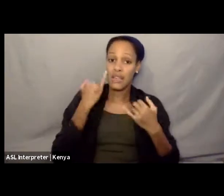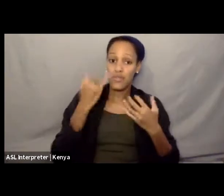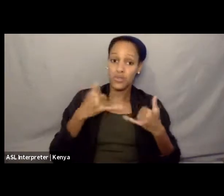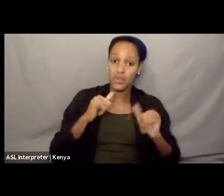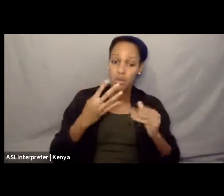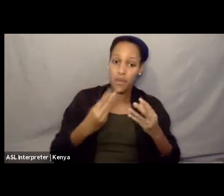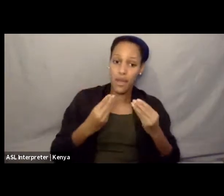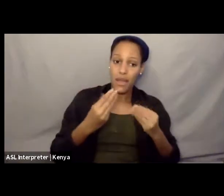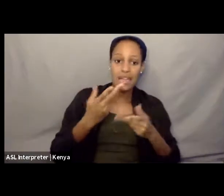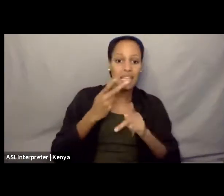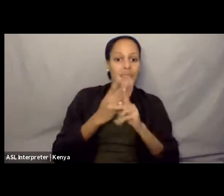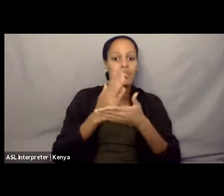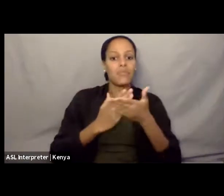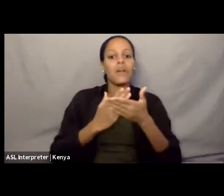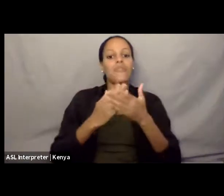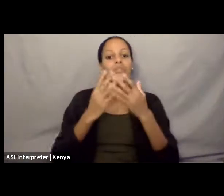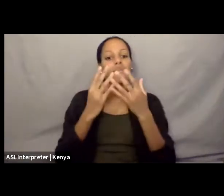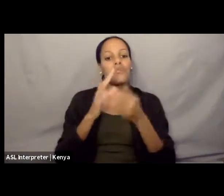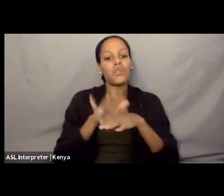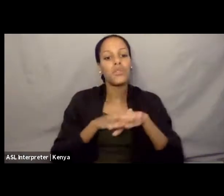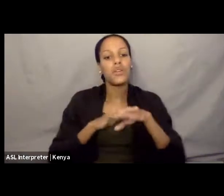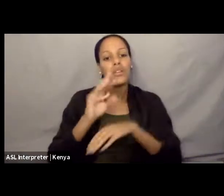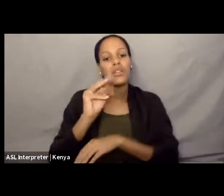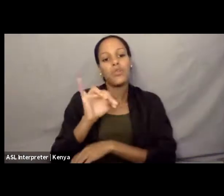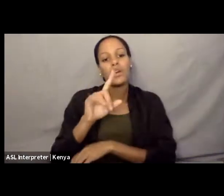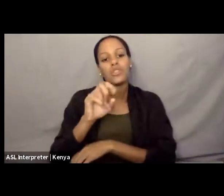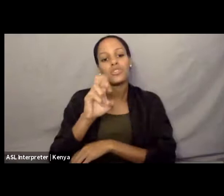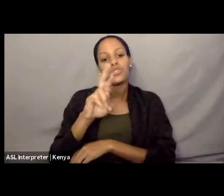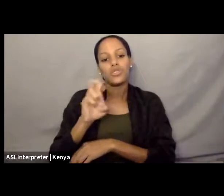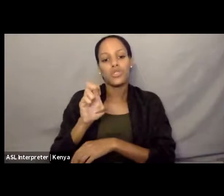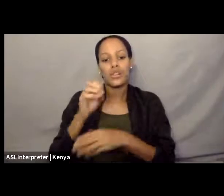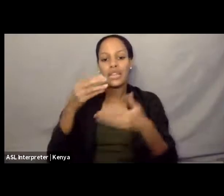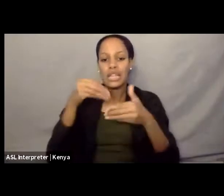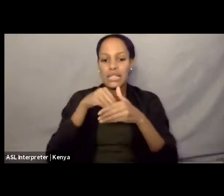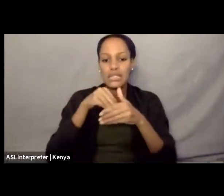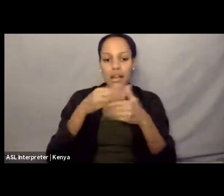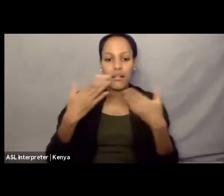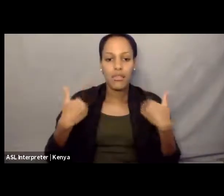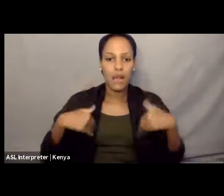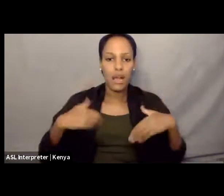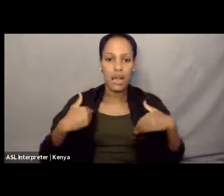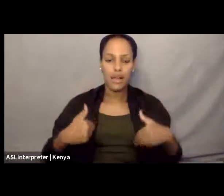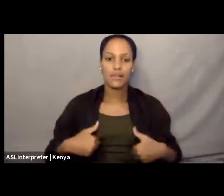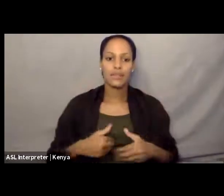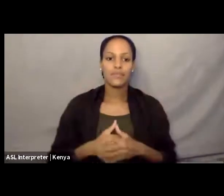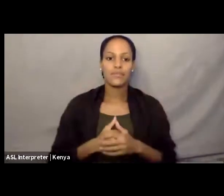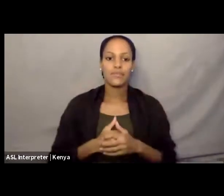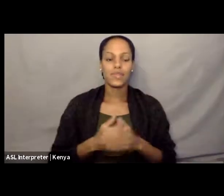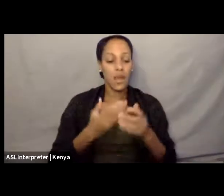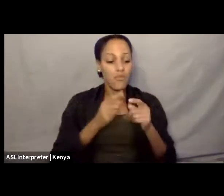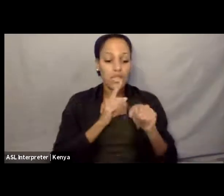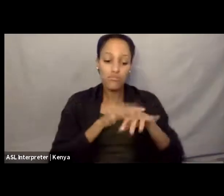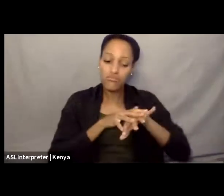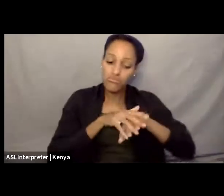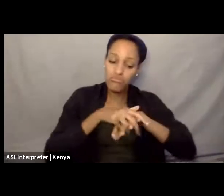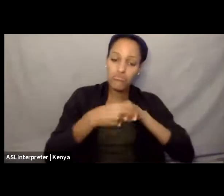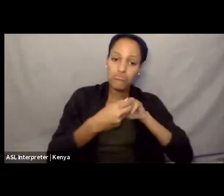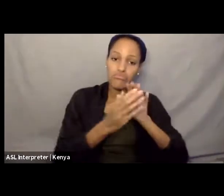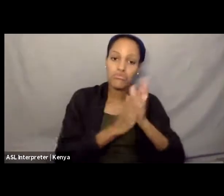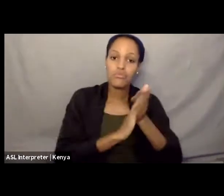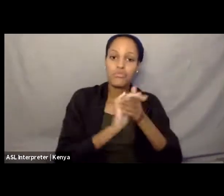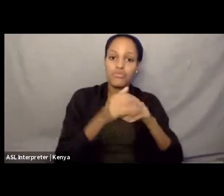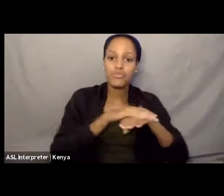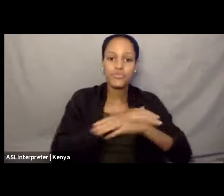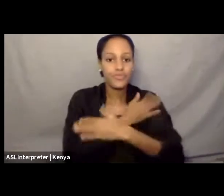got my calves, then my feet, lacing my fingers into my toes. When doing this, I often recall another friend